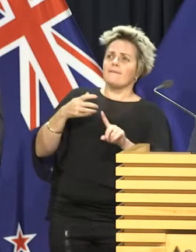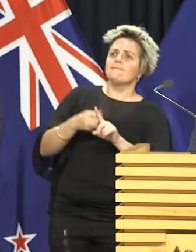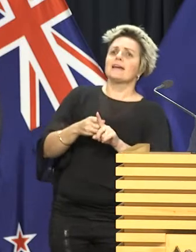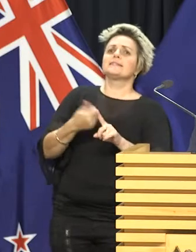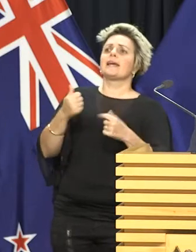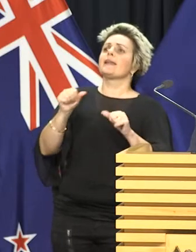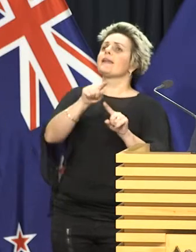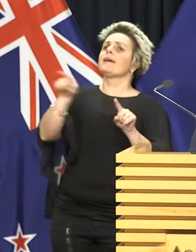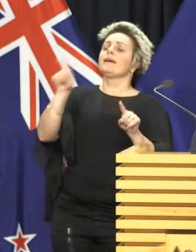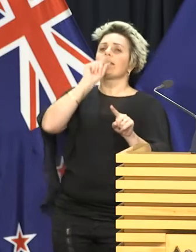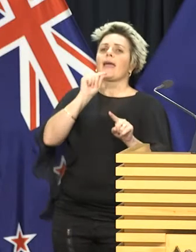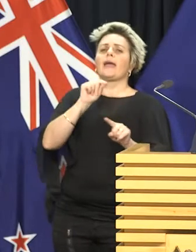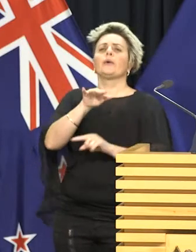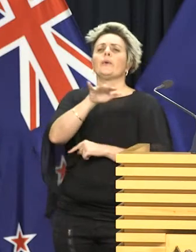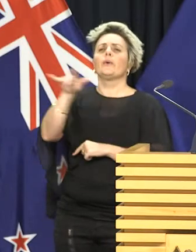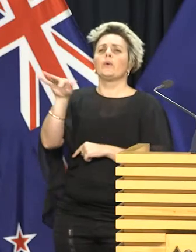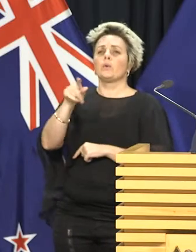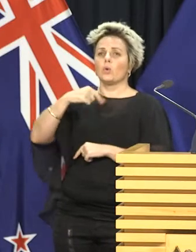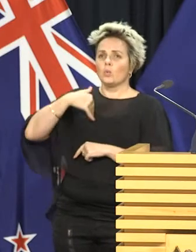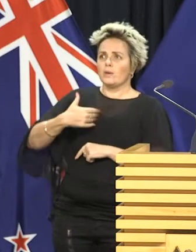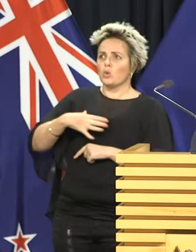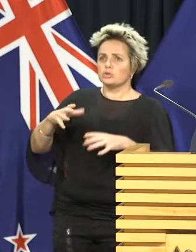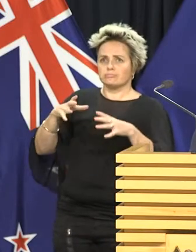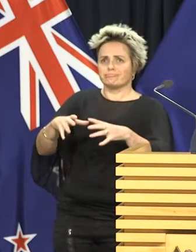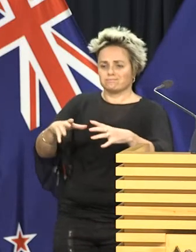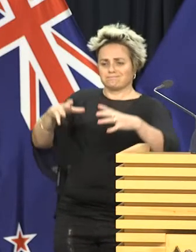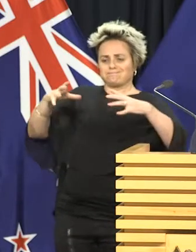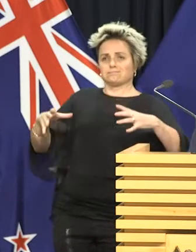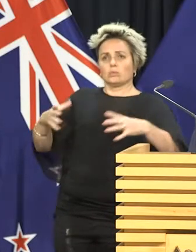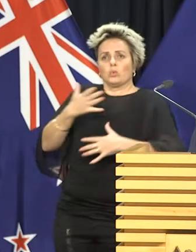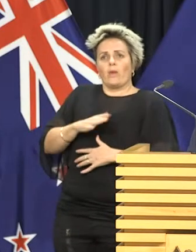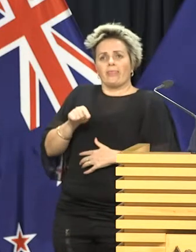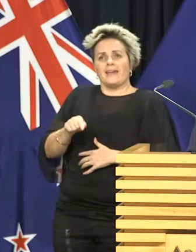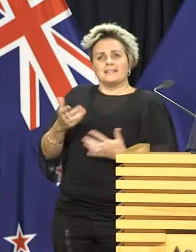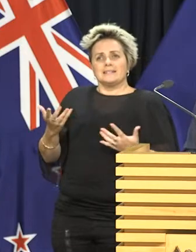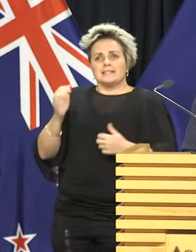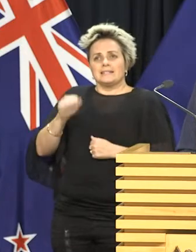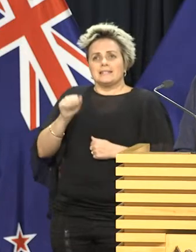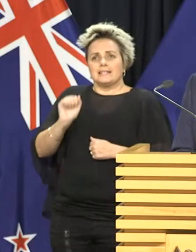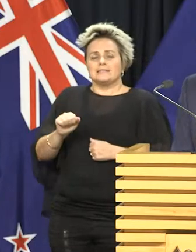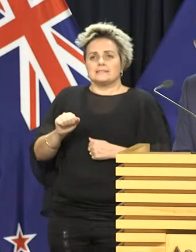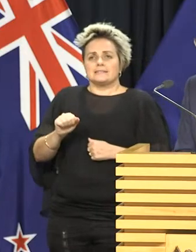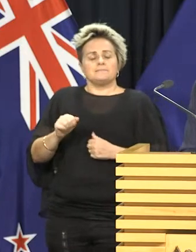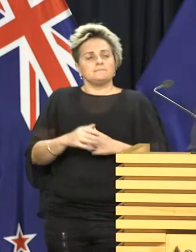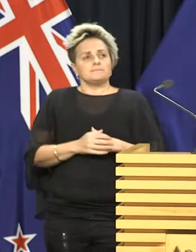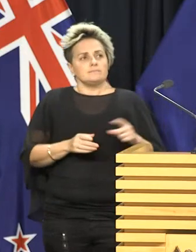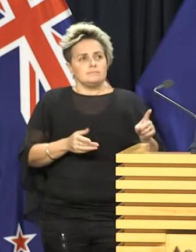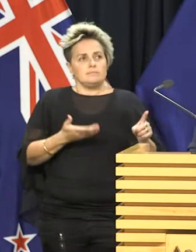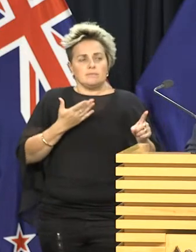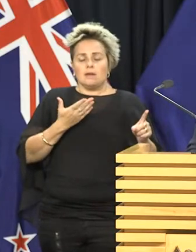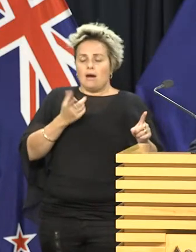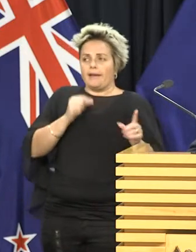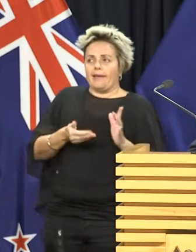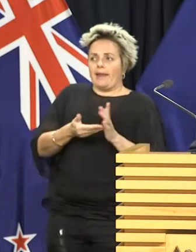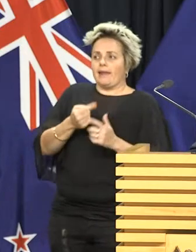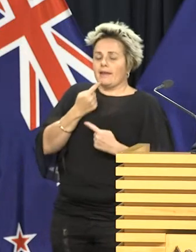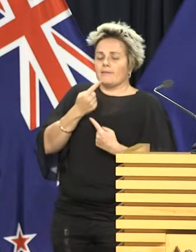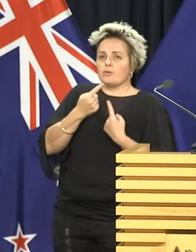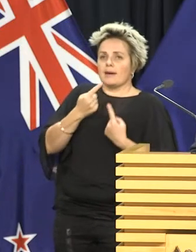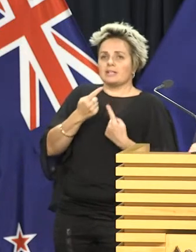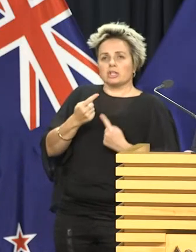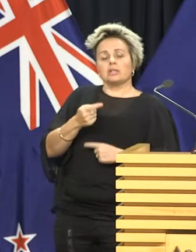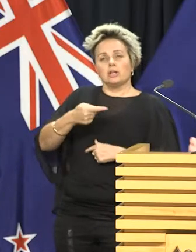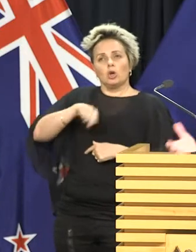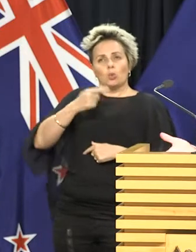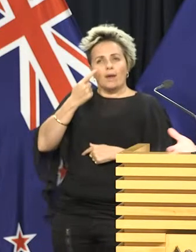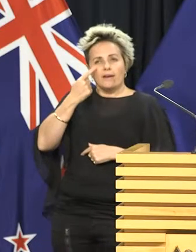raise those numbers. Whether or not there's an exception, I won't comment on that. I could comment, Minister. Yes, we've looked at